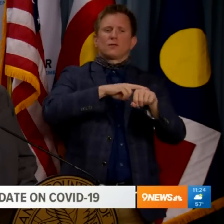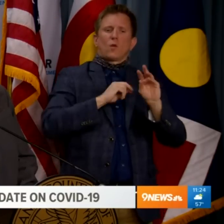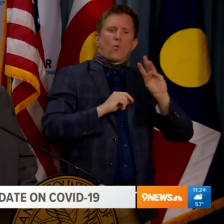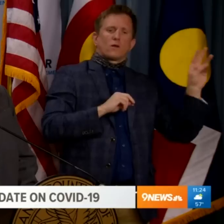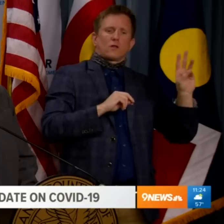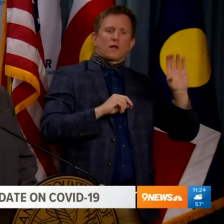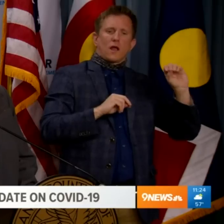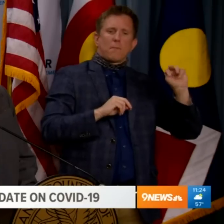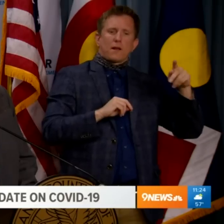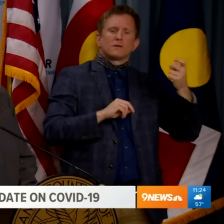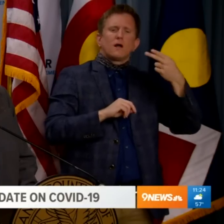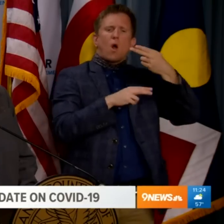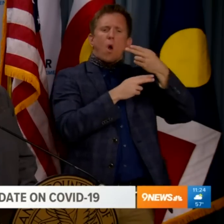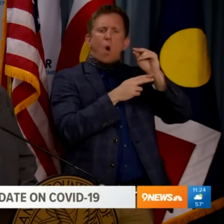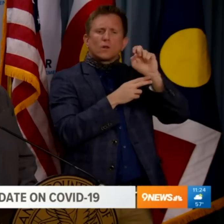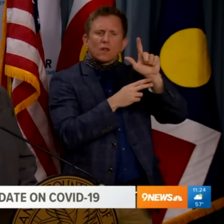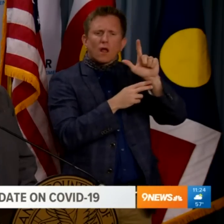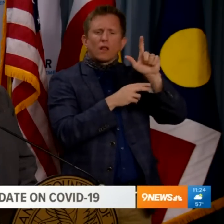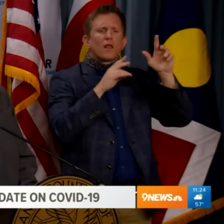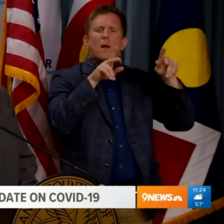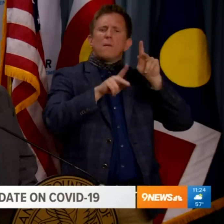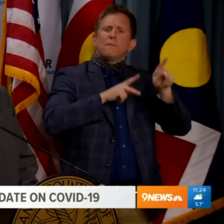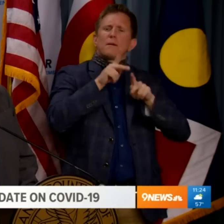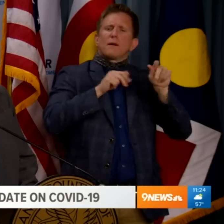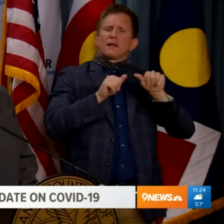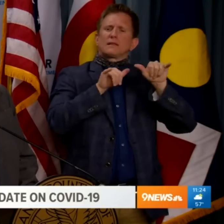me have Bretta come up and answer that question.